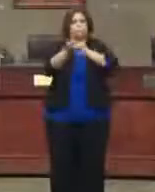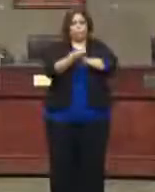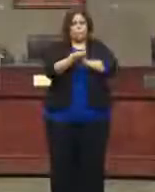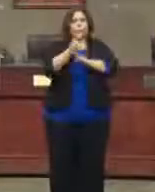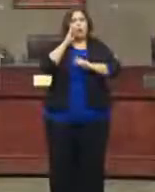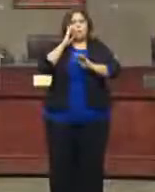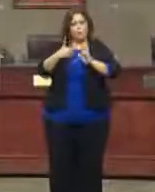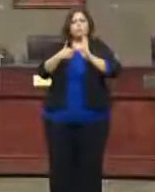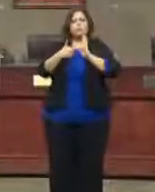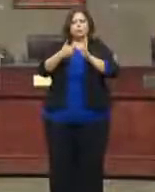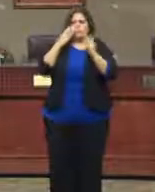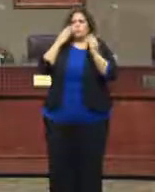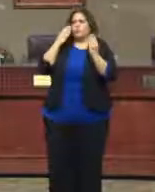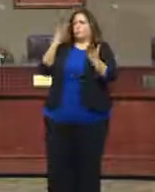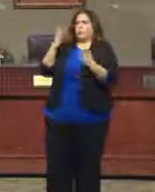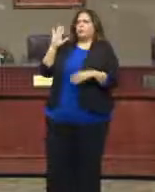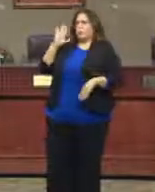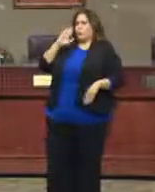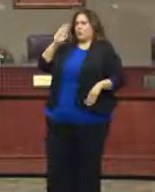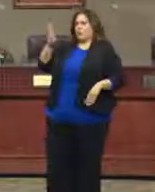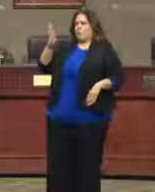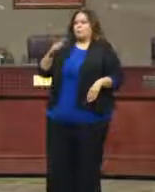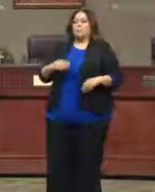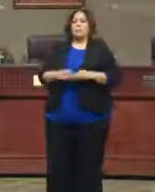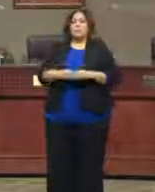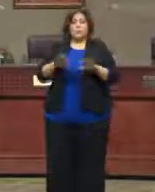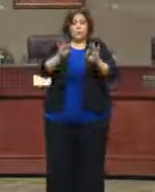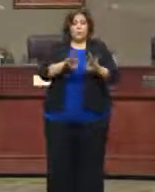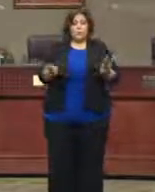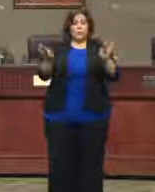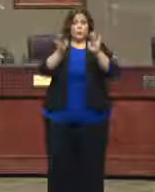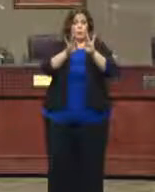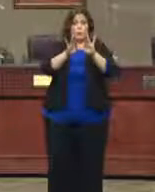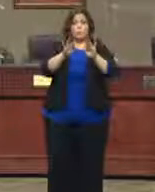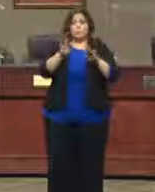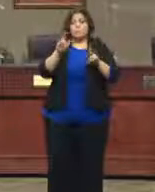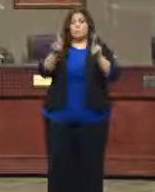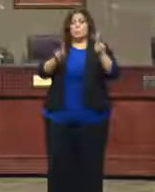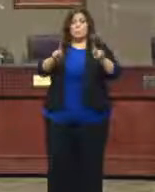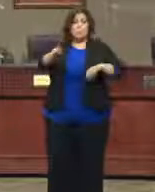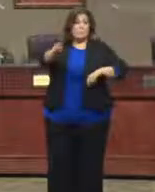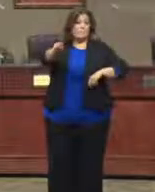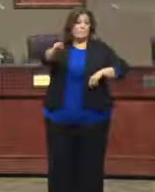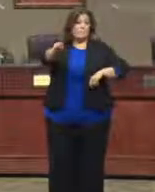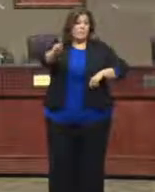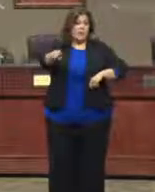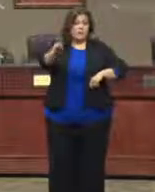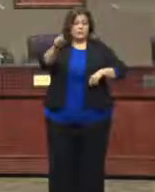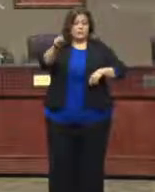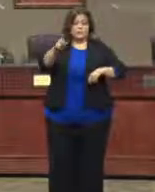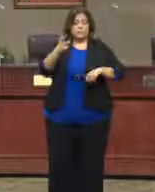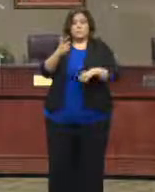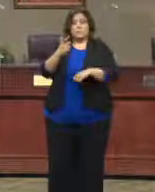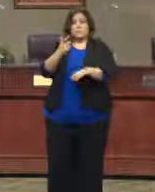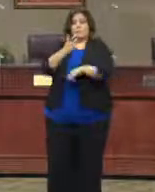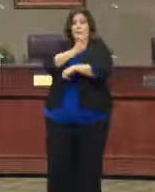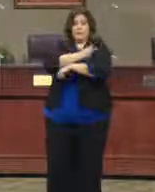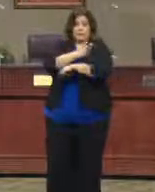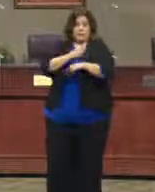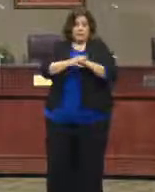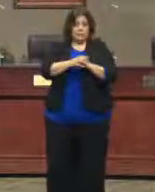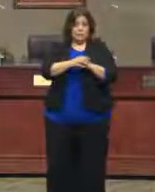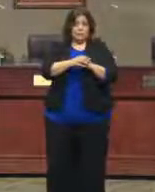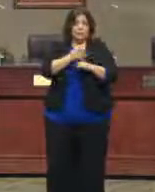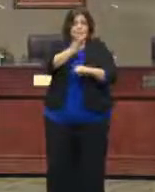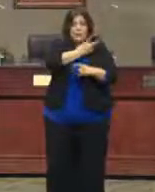it comes. But it's important to know that people need to get vaccinated, and the getting vaccinated will prevent you from dying